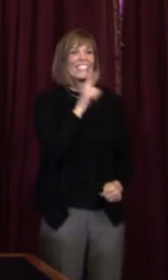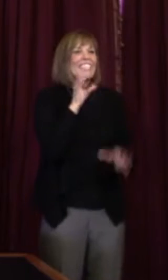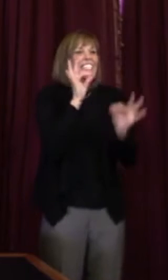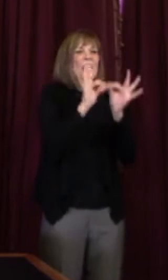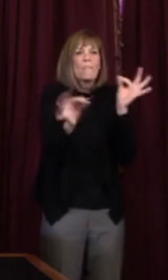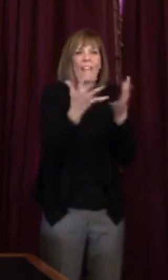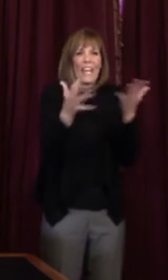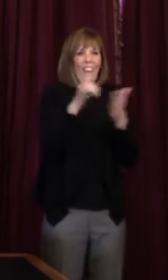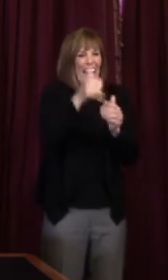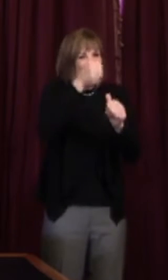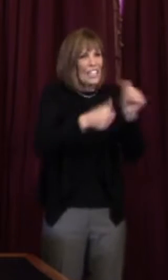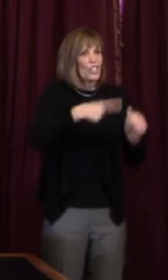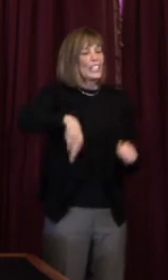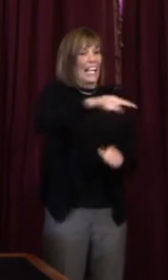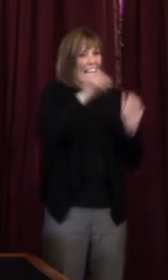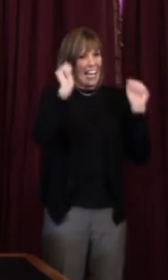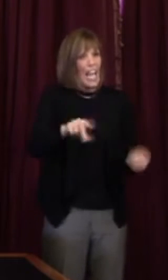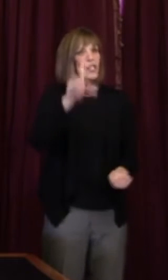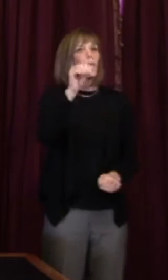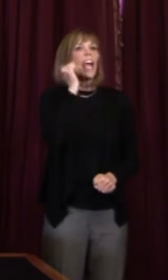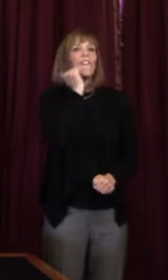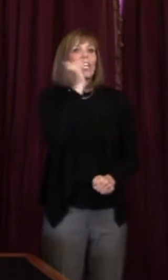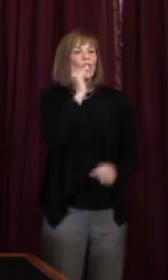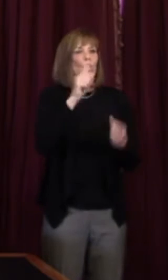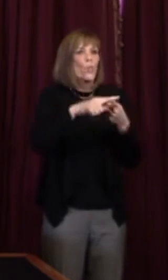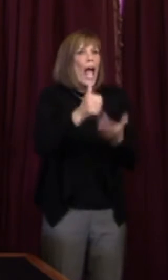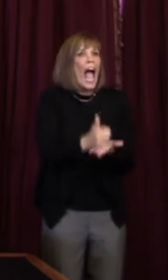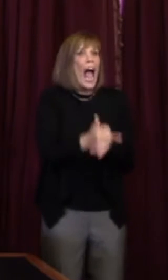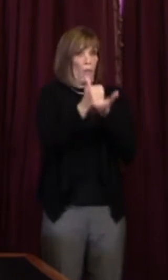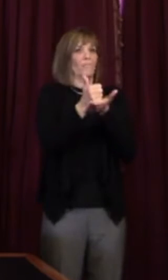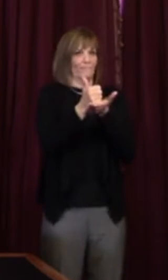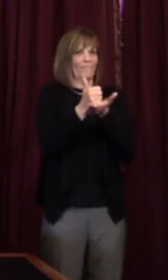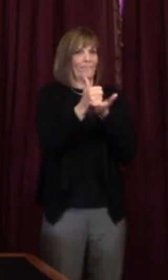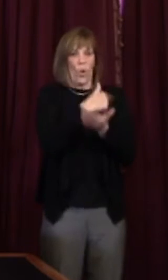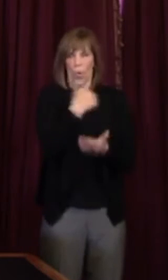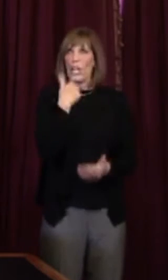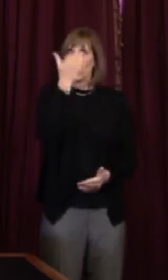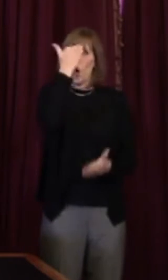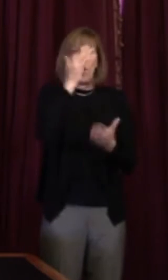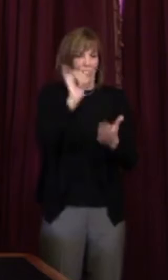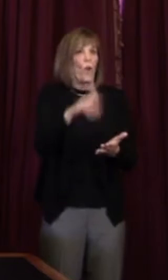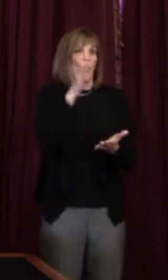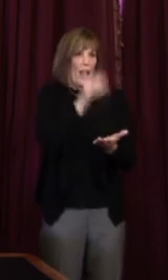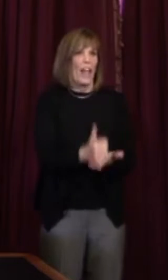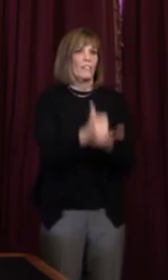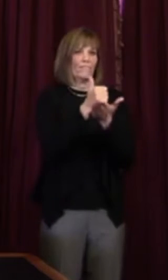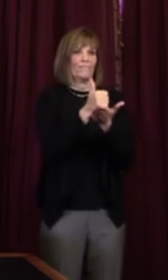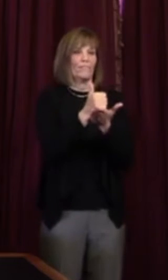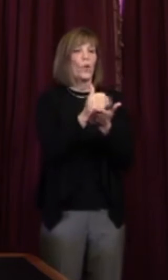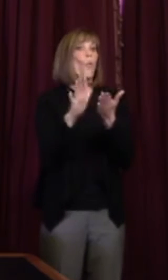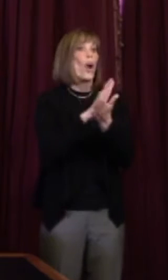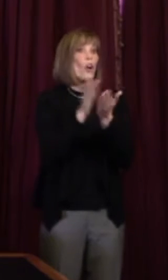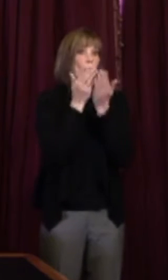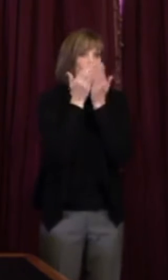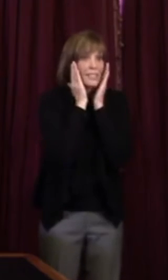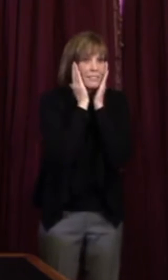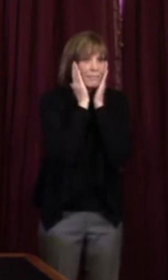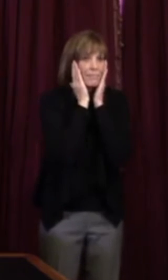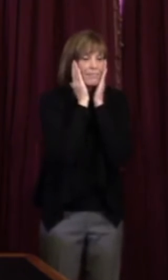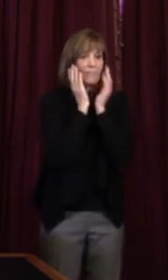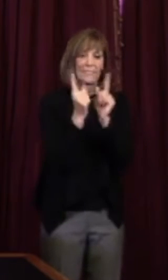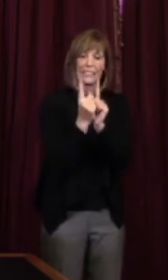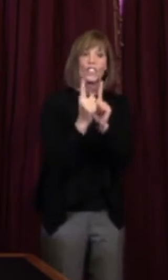that each of us can do in our daily lives that we know will make a difference. Wear a mask,